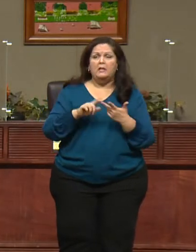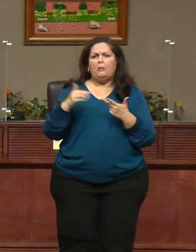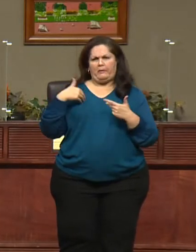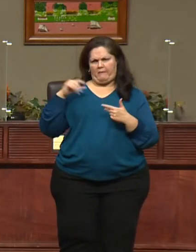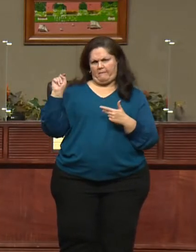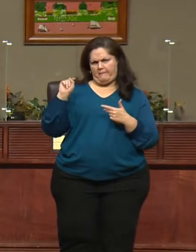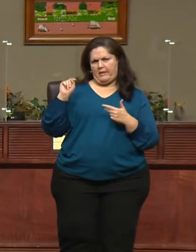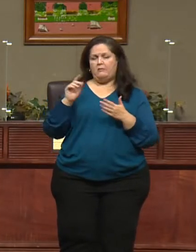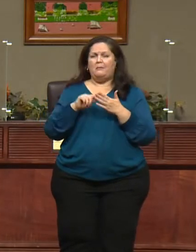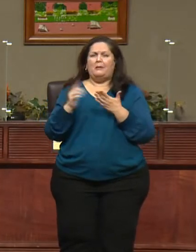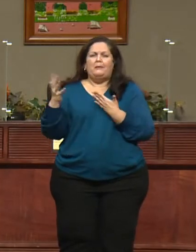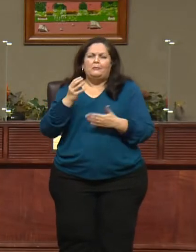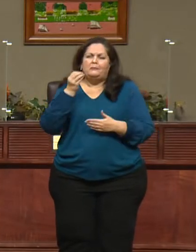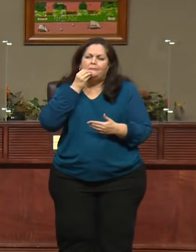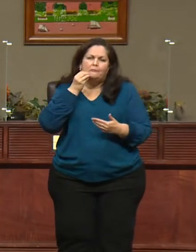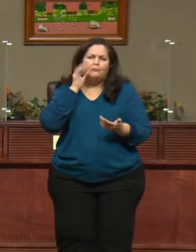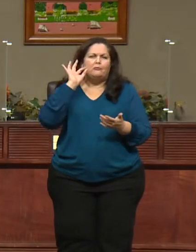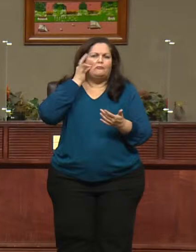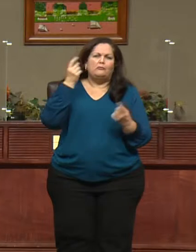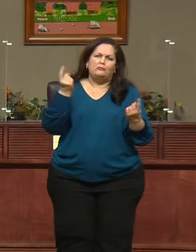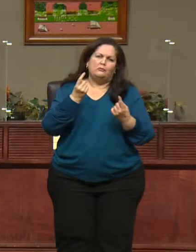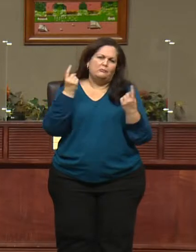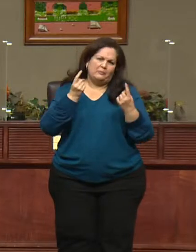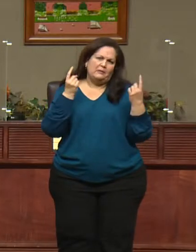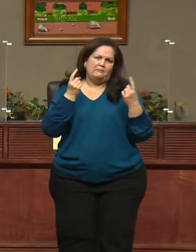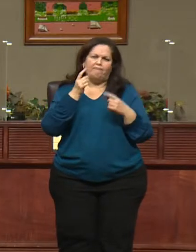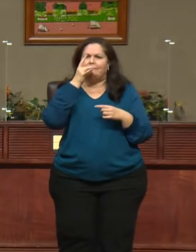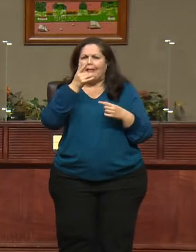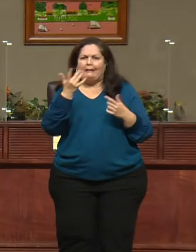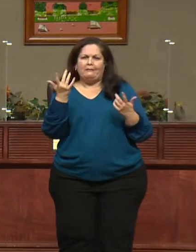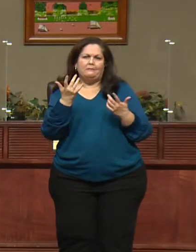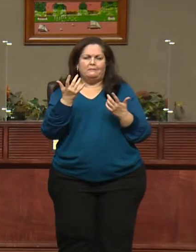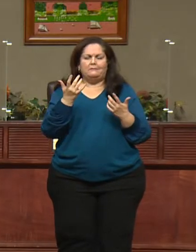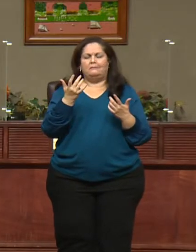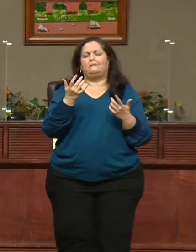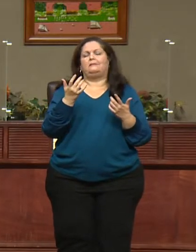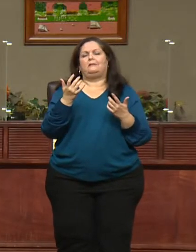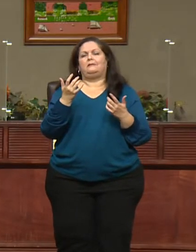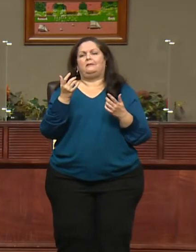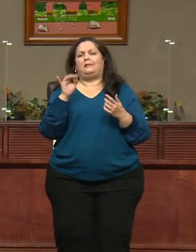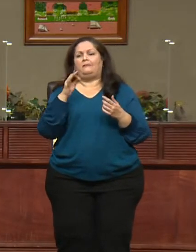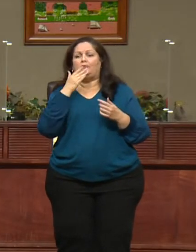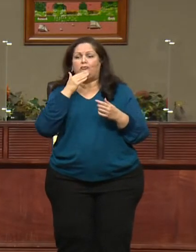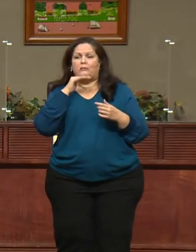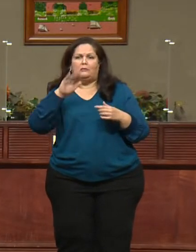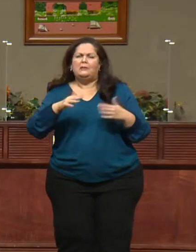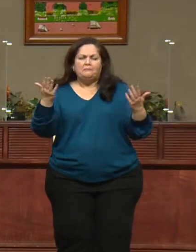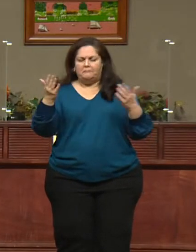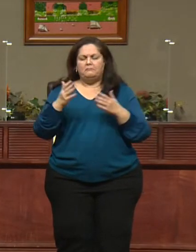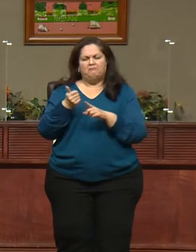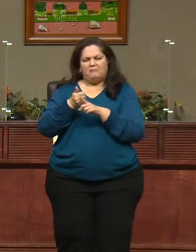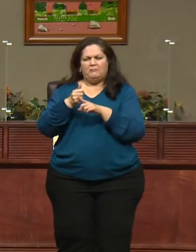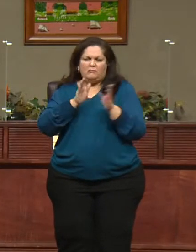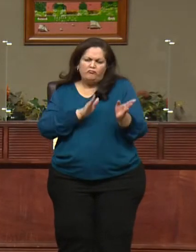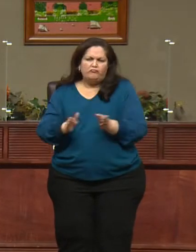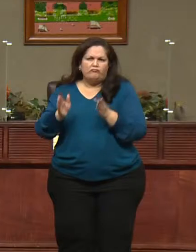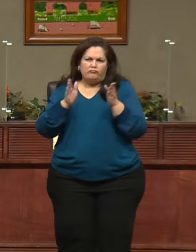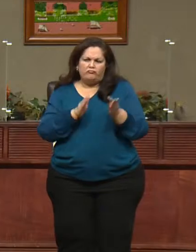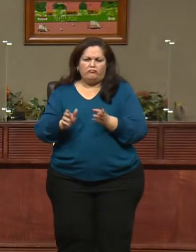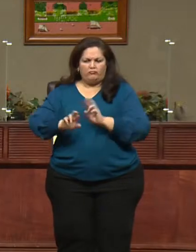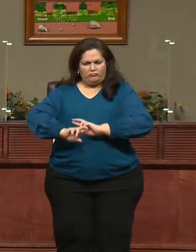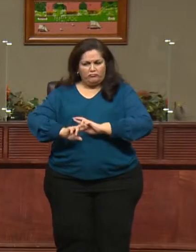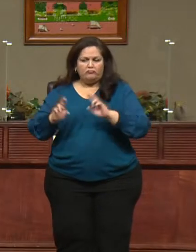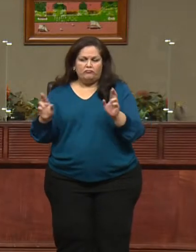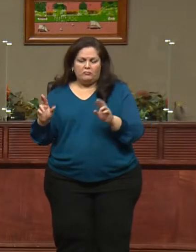kind of fruit or food that you may want to eat if you get your sugar a little bit low. And again, I advise our seniors to